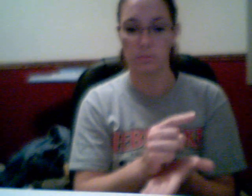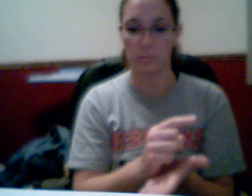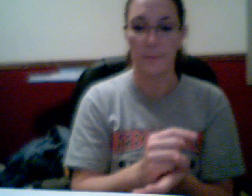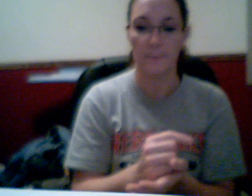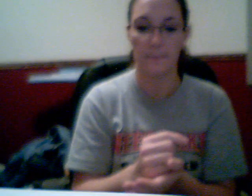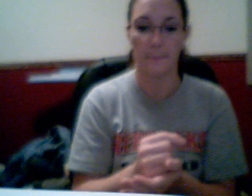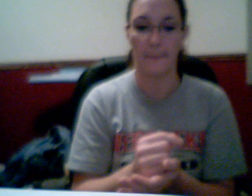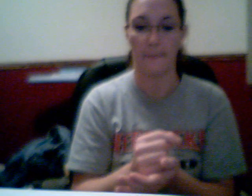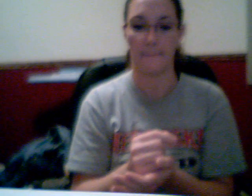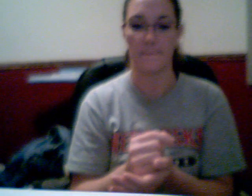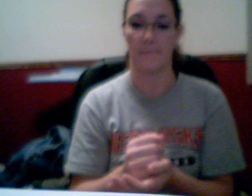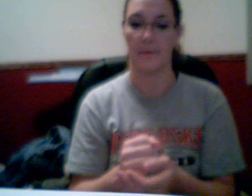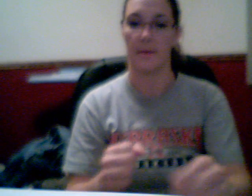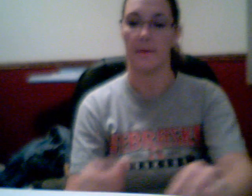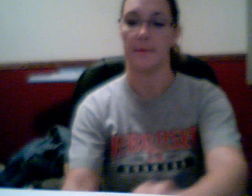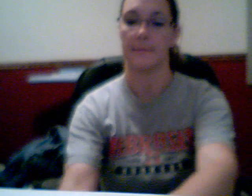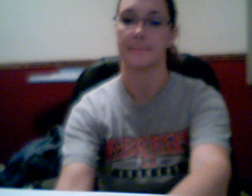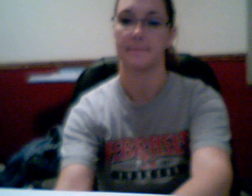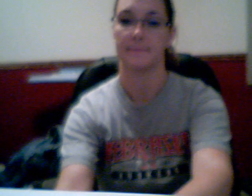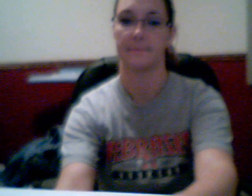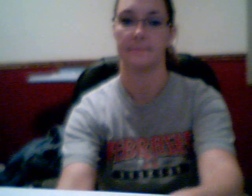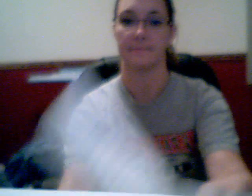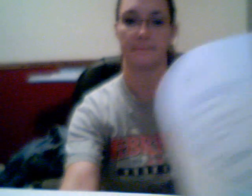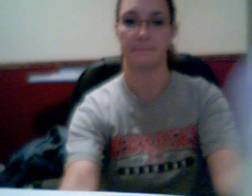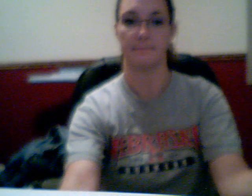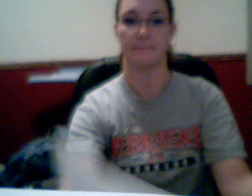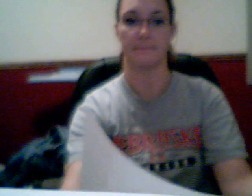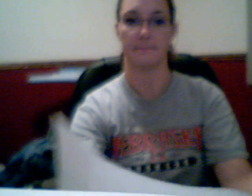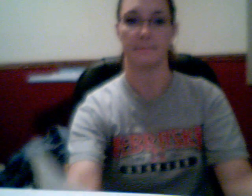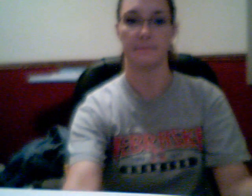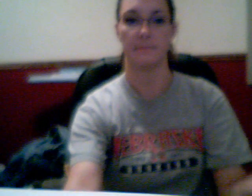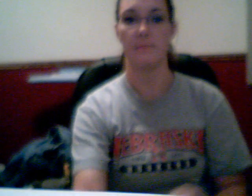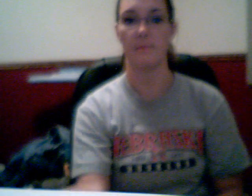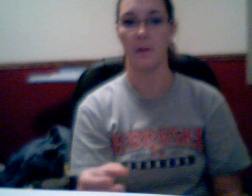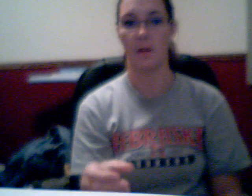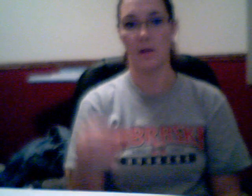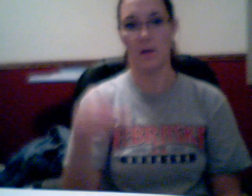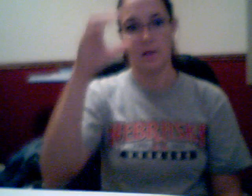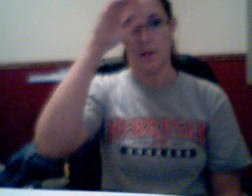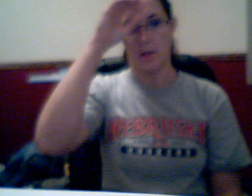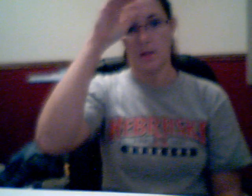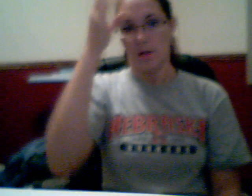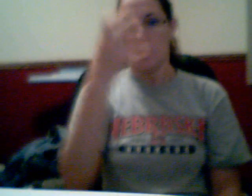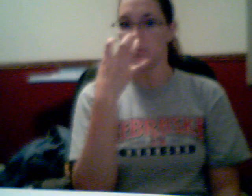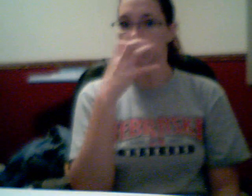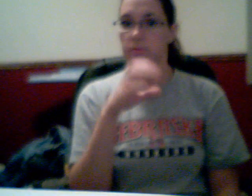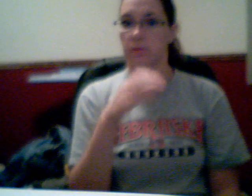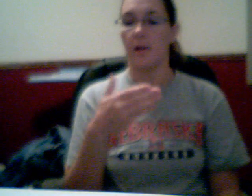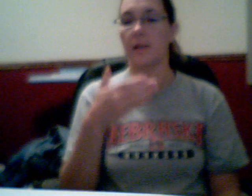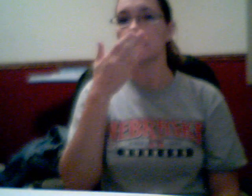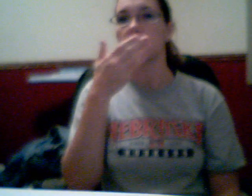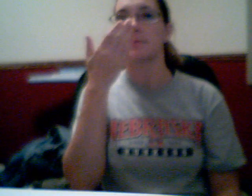with sweat, and sweat trickled down her back. Her sunbonnet hung by its strings, and her braids had come